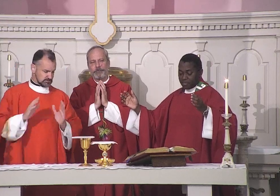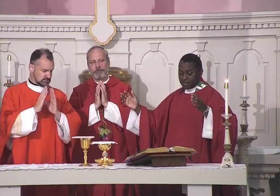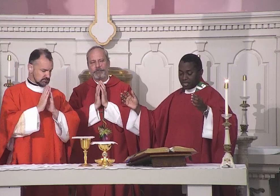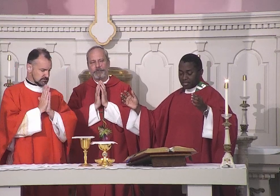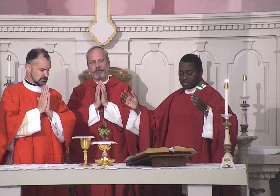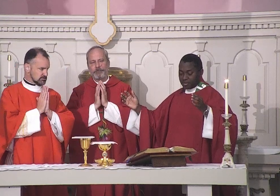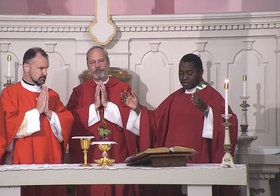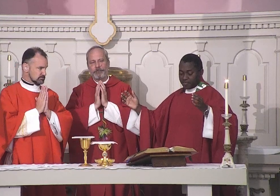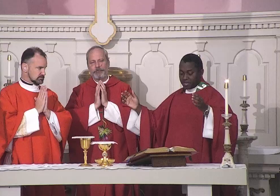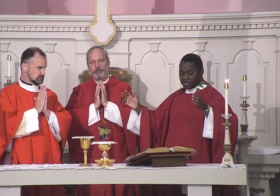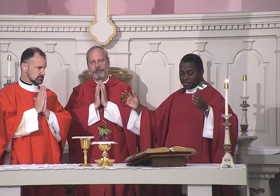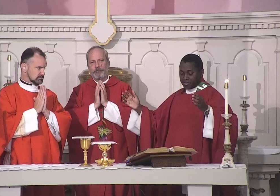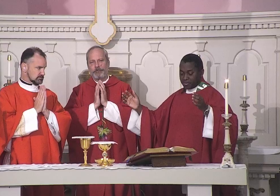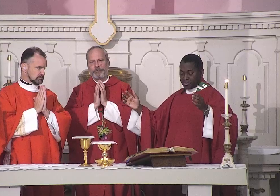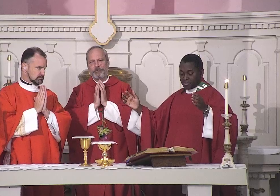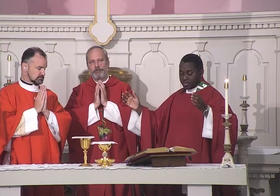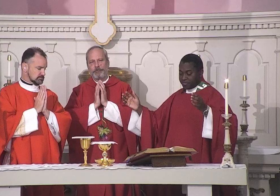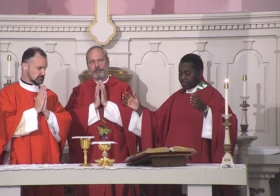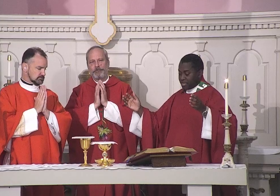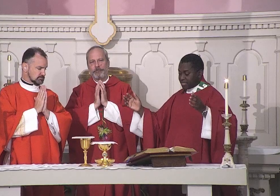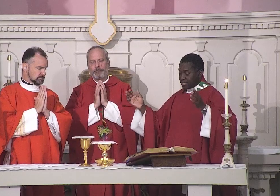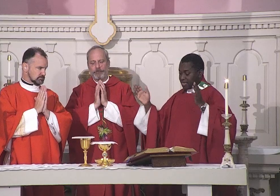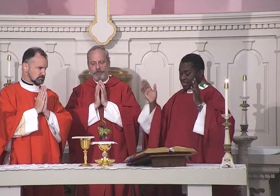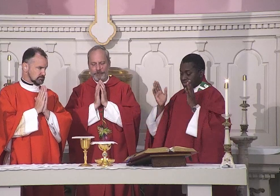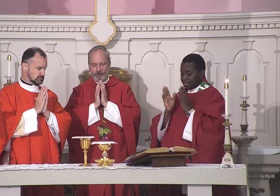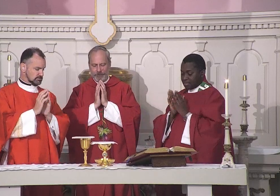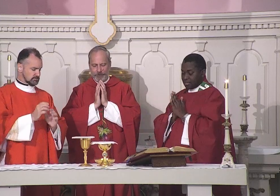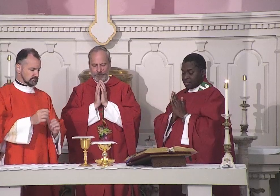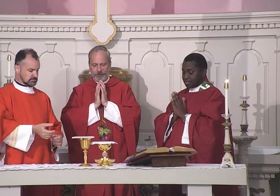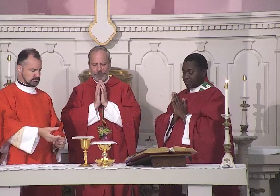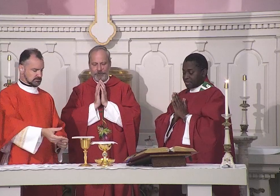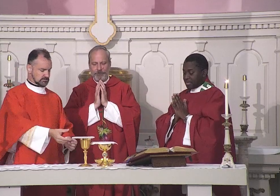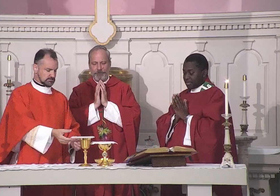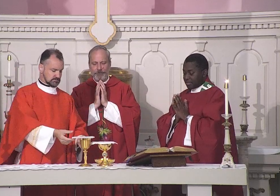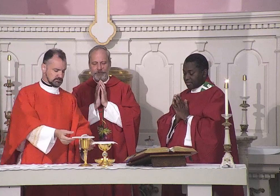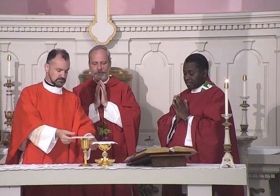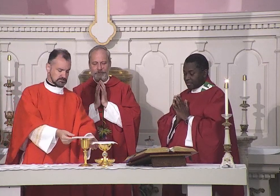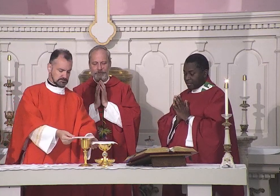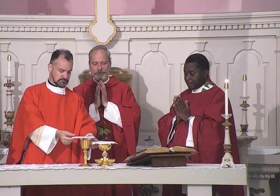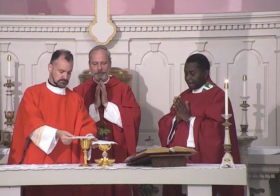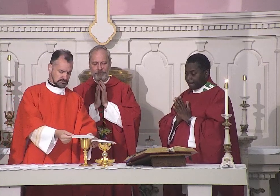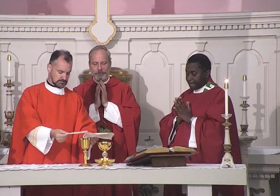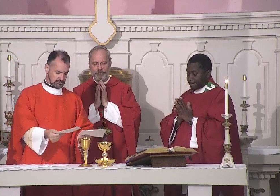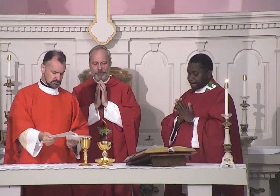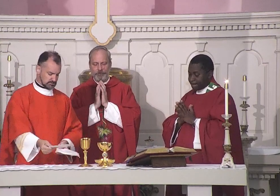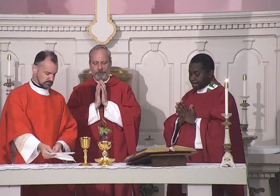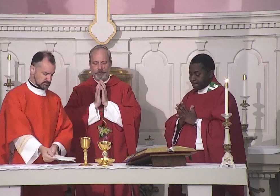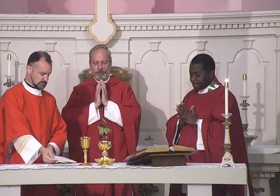and may praise and glorify you through your Son, Jesus Christ.